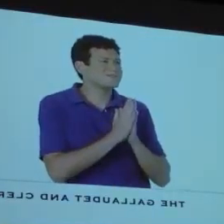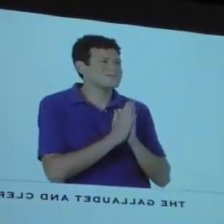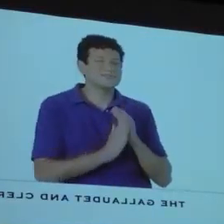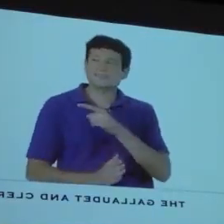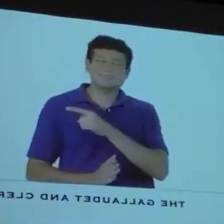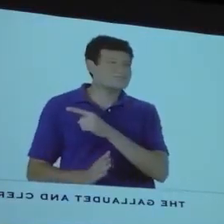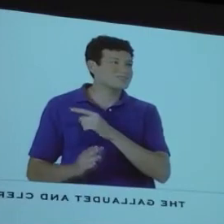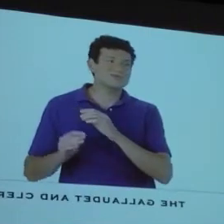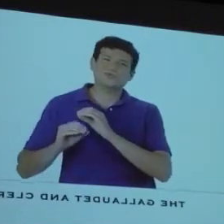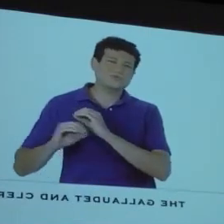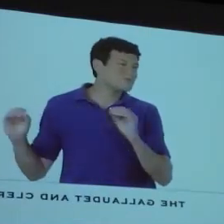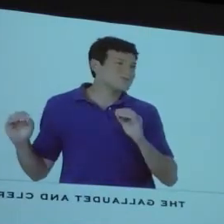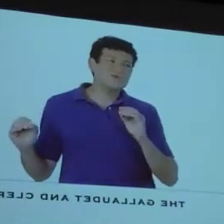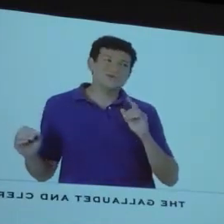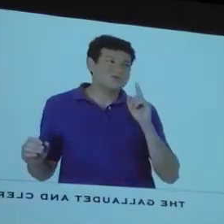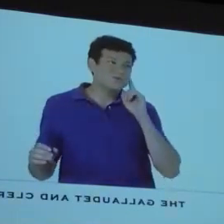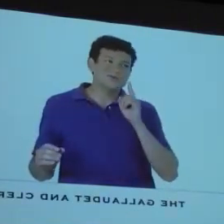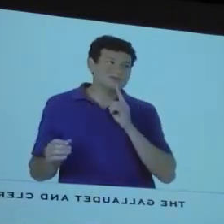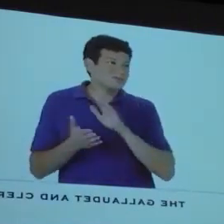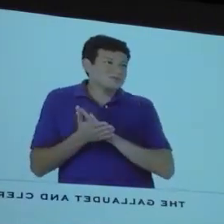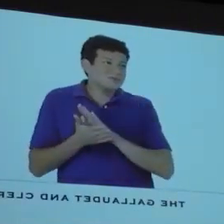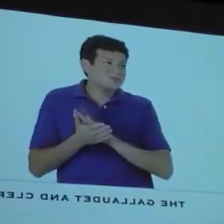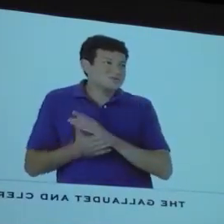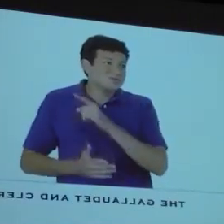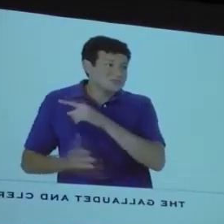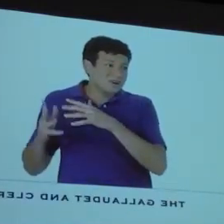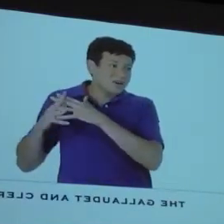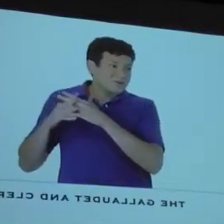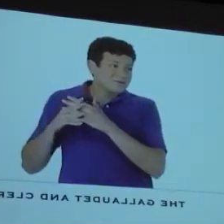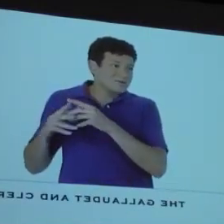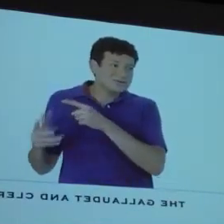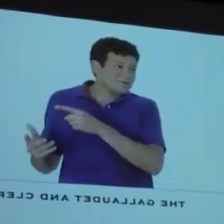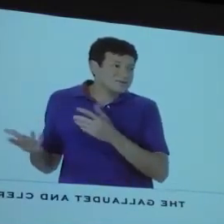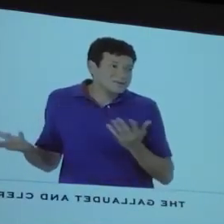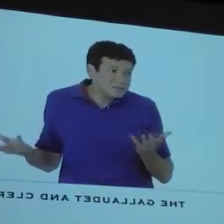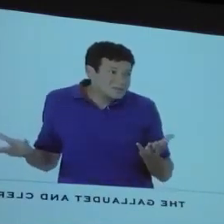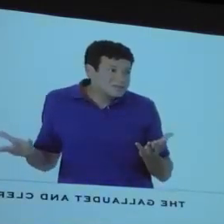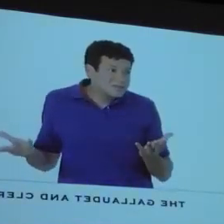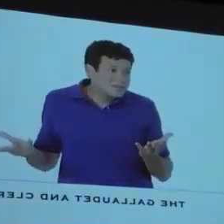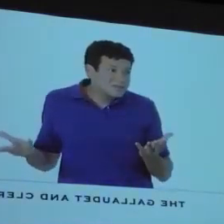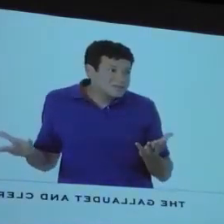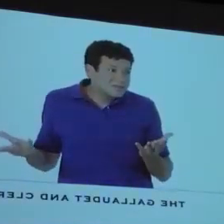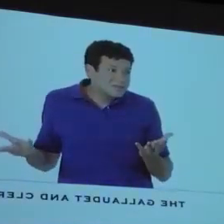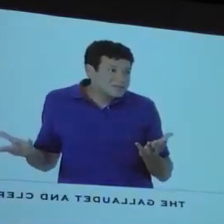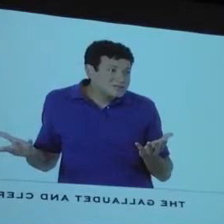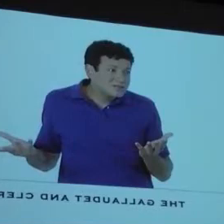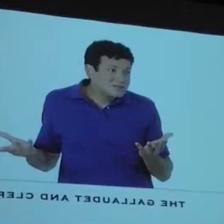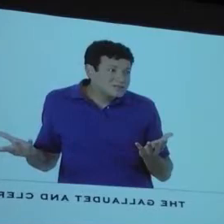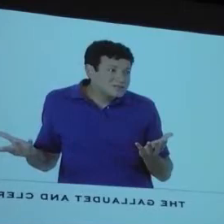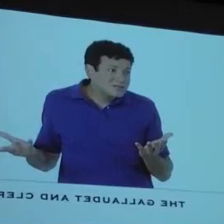Please. Ask, begs. They don't have Schools in the United States. any decimal.